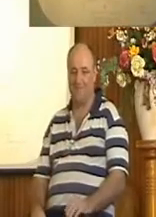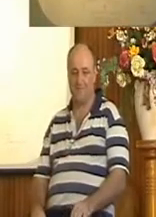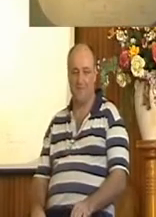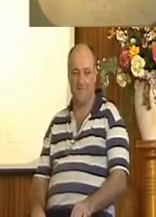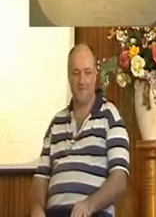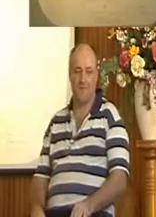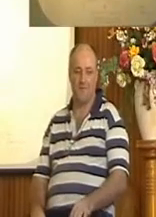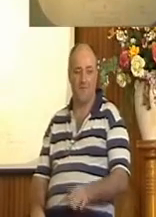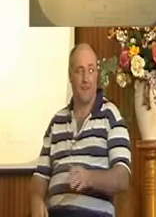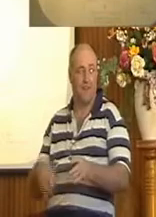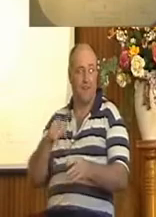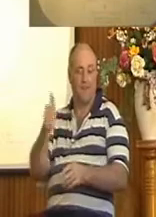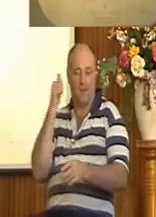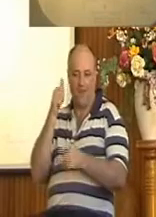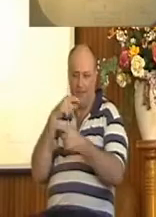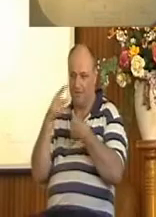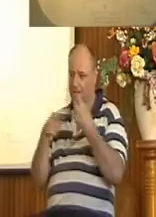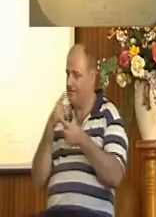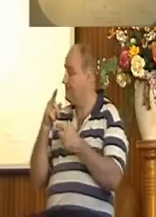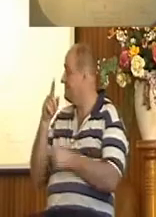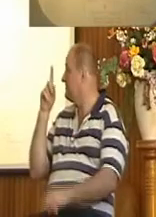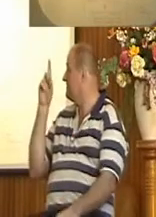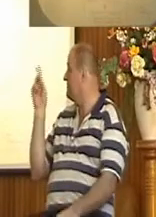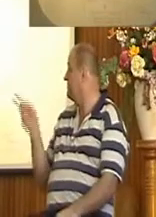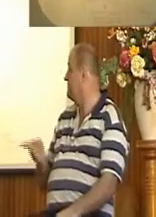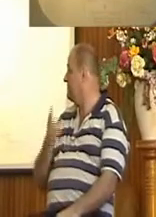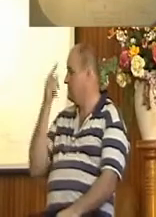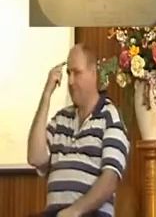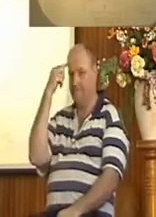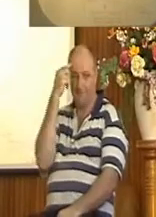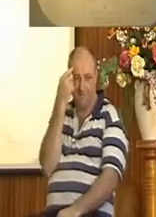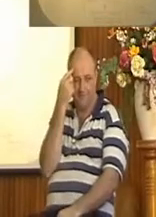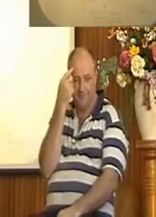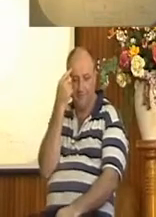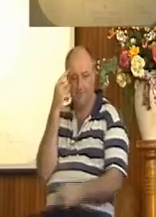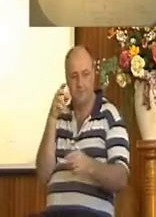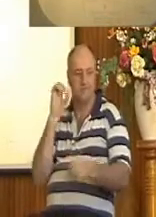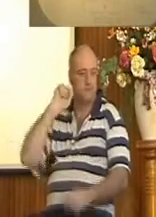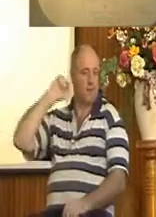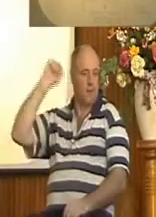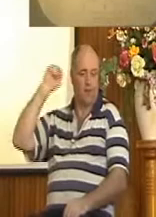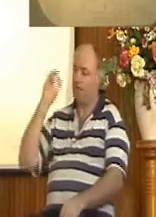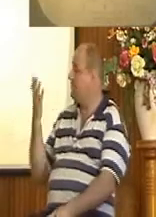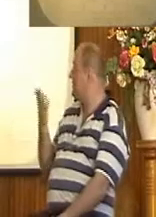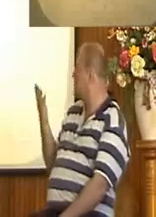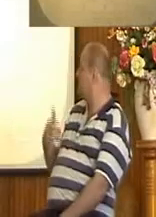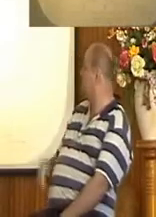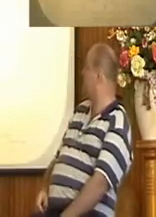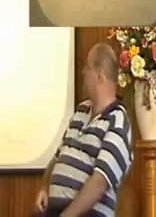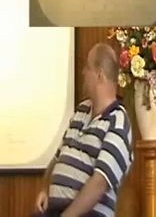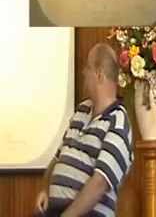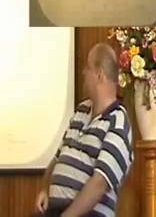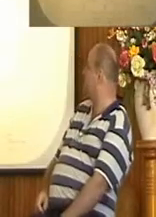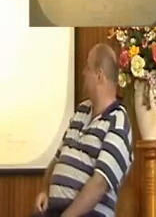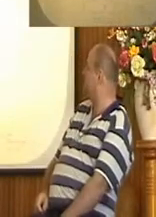again. Stinks. That's the noose. See? Noose. It's not a thing you put around your